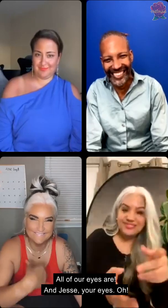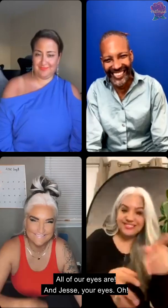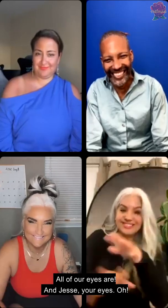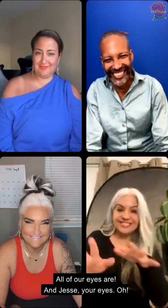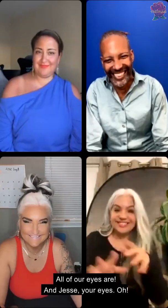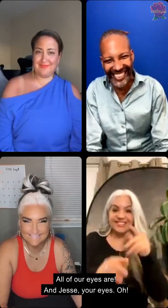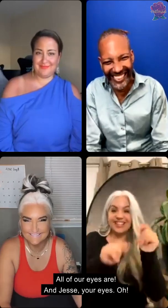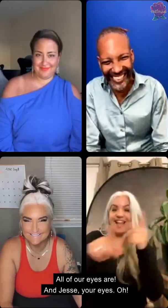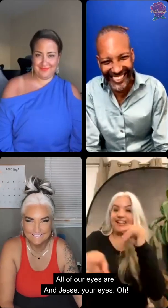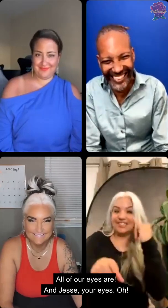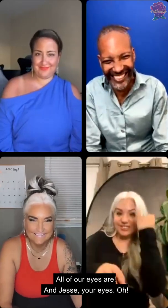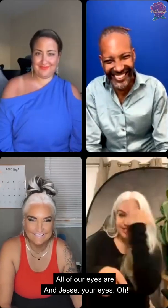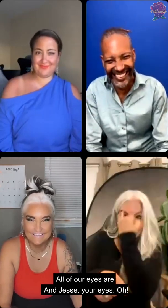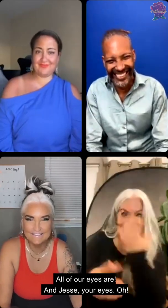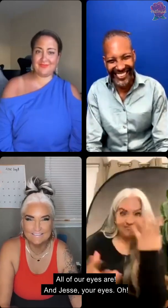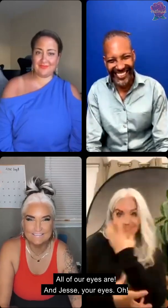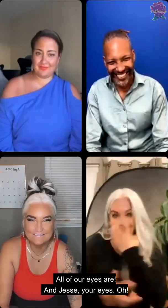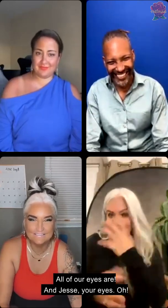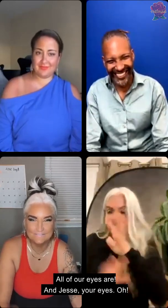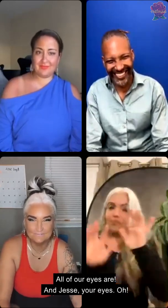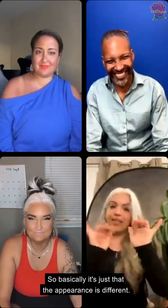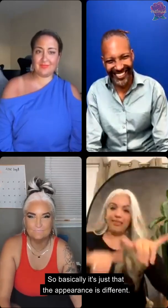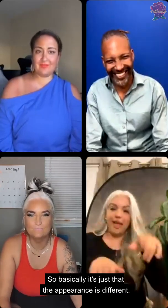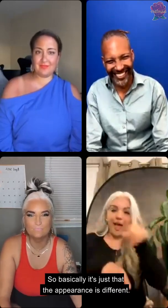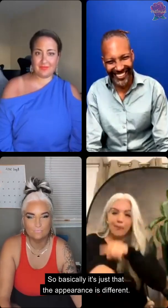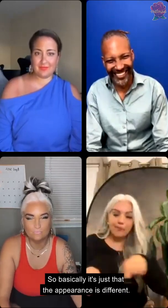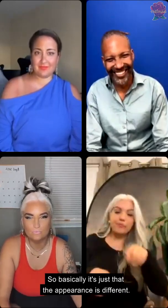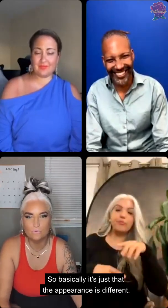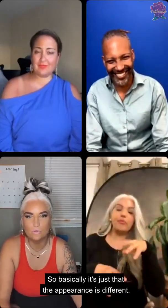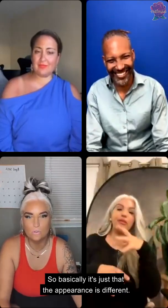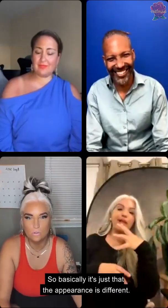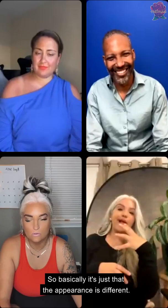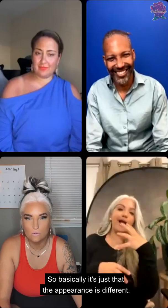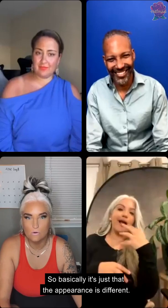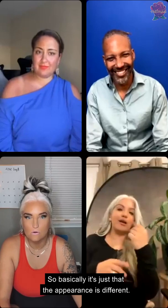us are. And Jesse, your eyes. Woo.